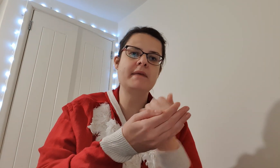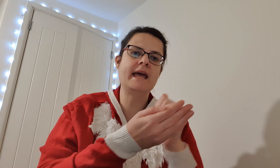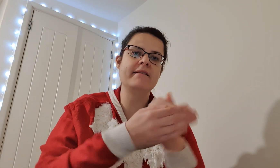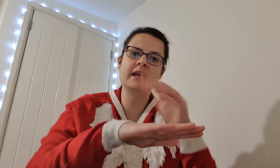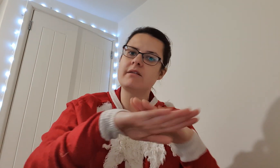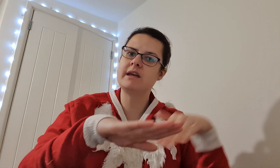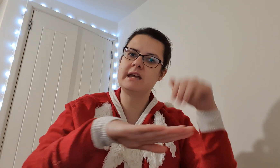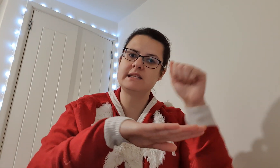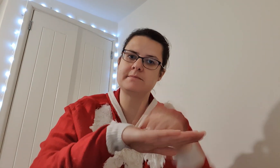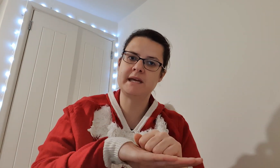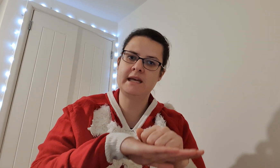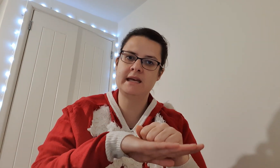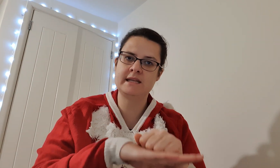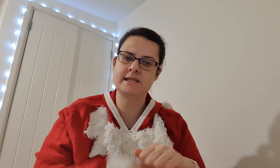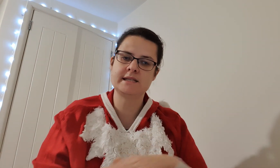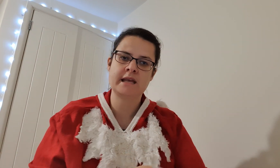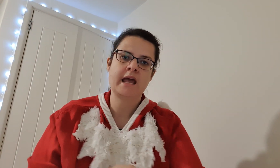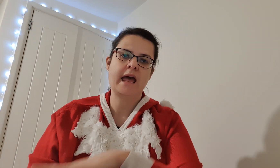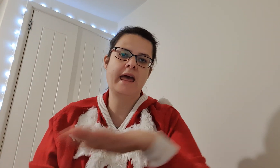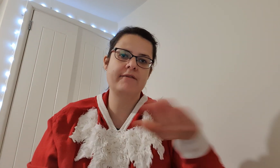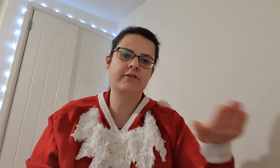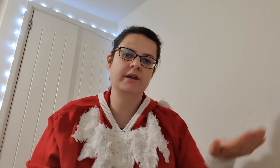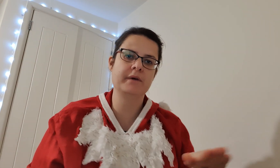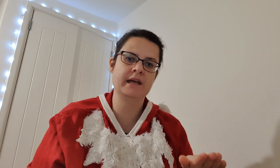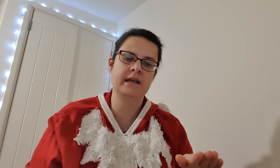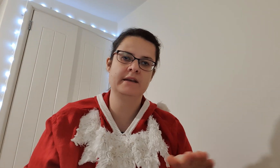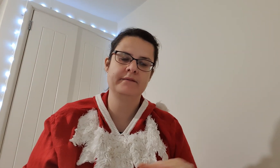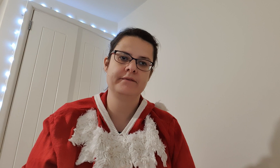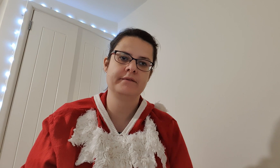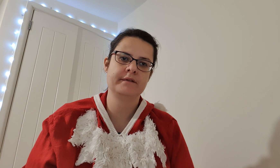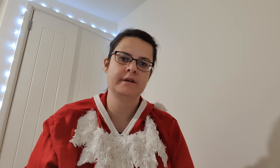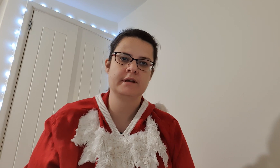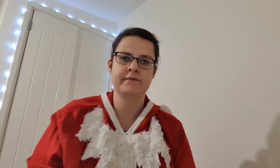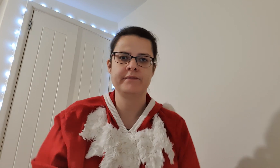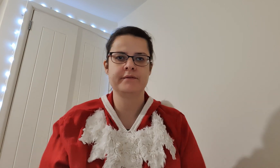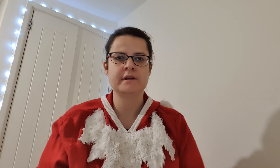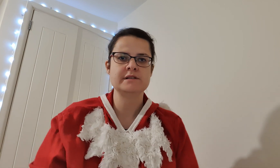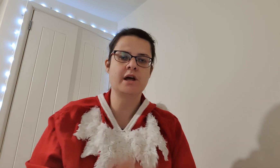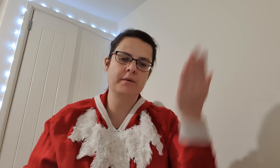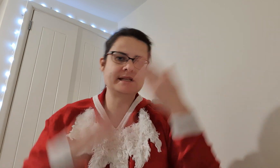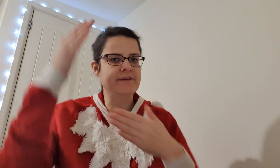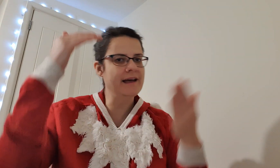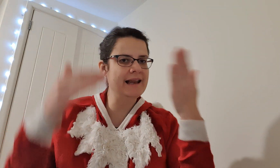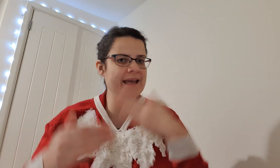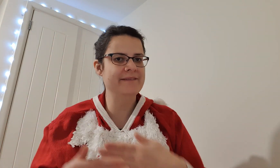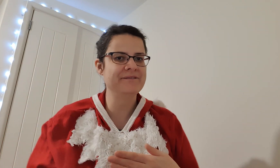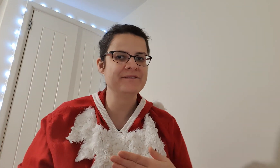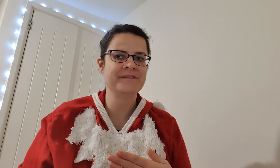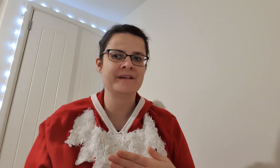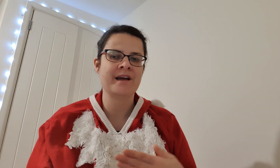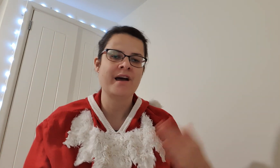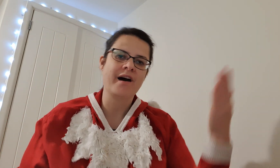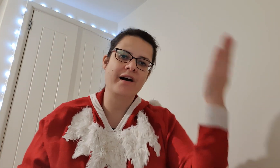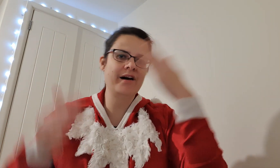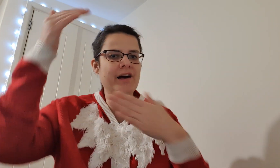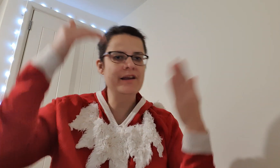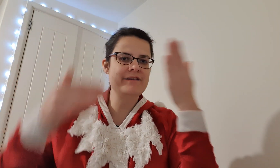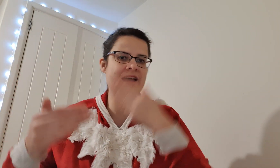Merry Christmas, everyone. Snow is falling all around